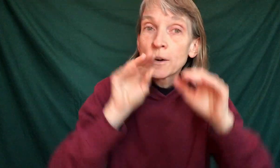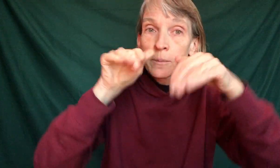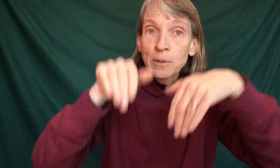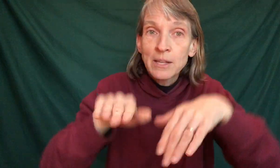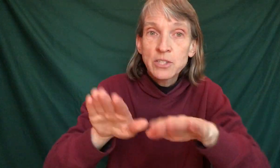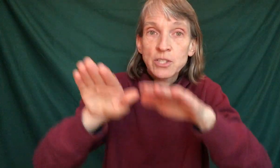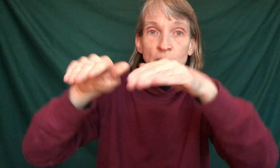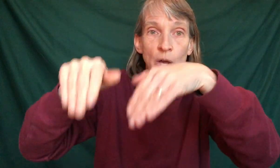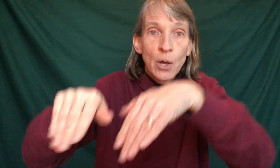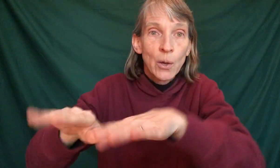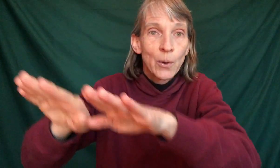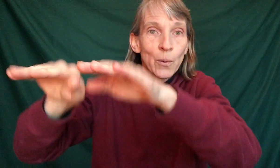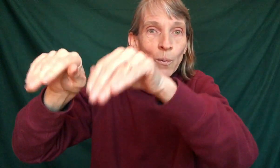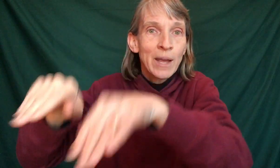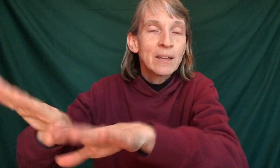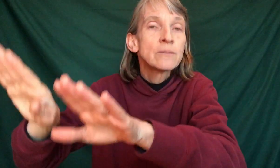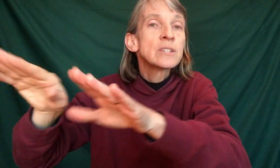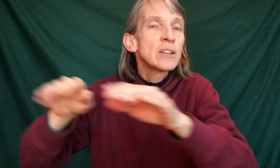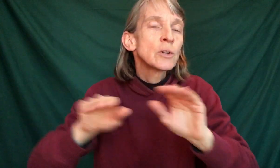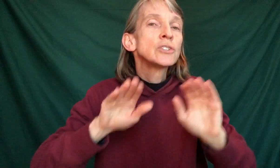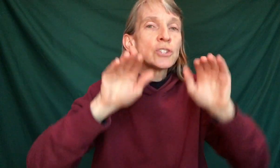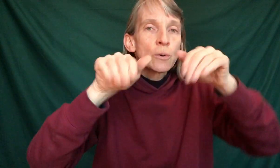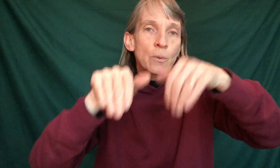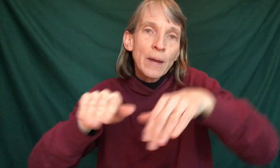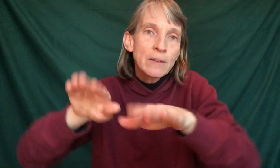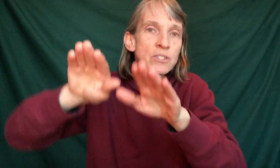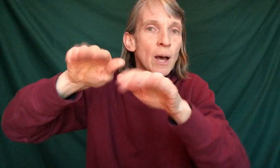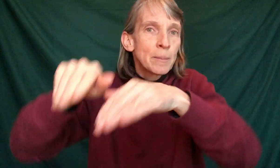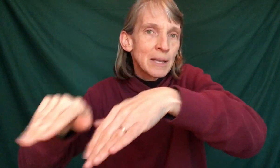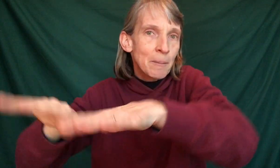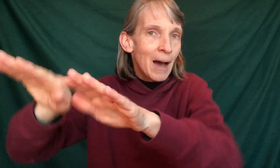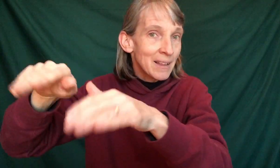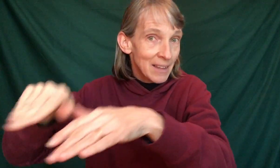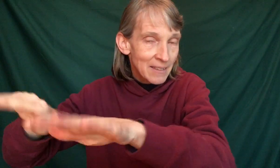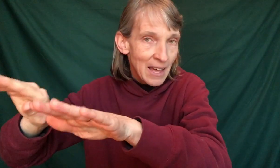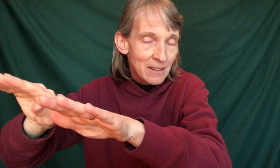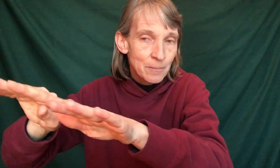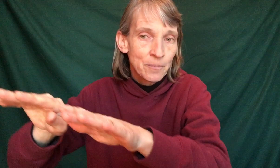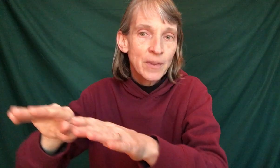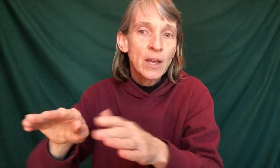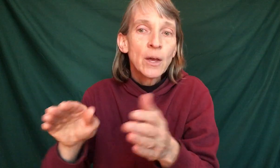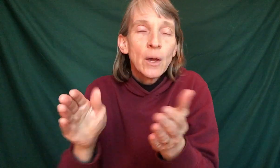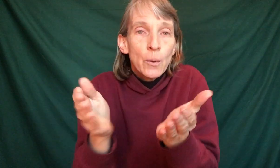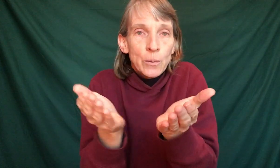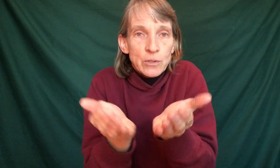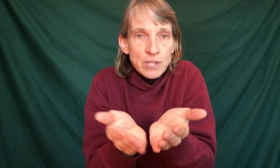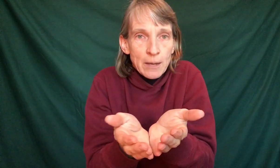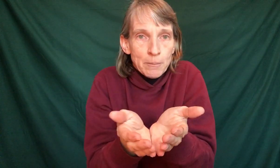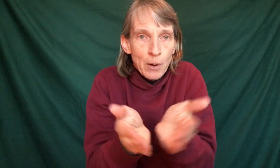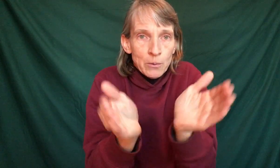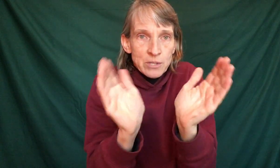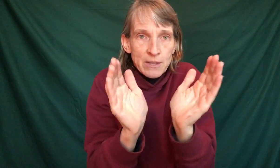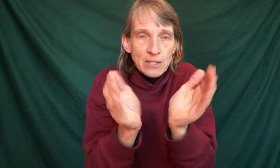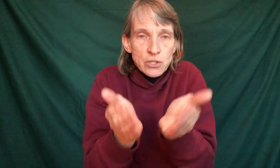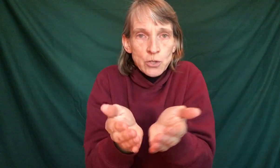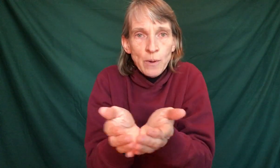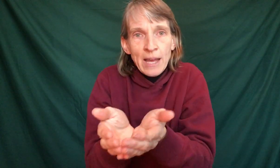water plus waves. And you can show the waves tumbling by like that. When you sign boat, that's two hands